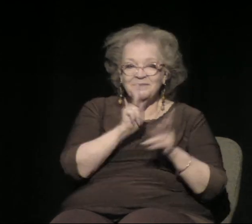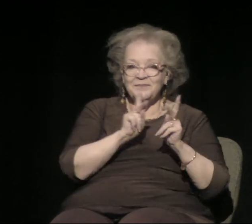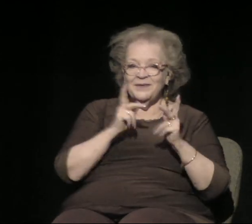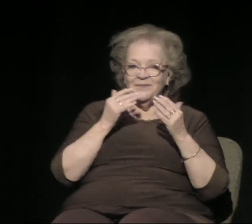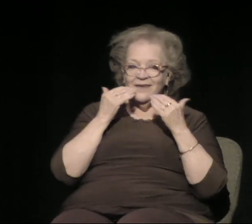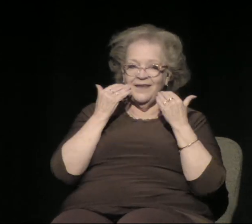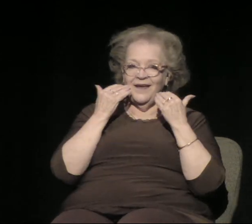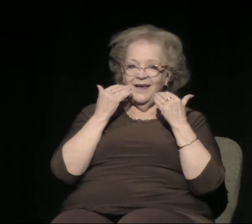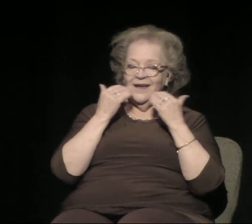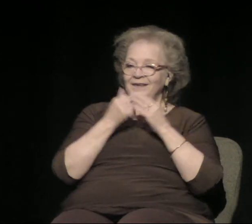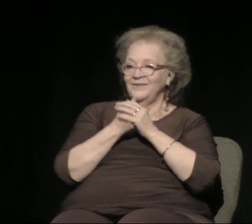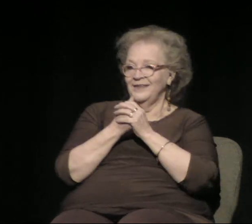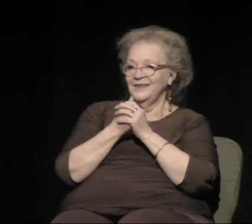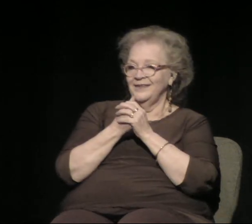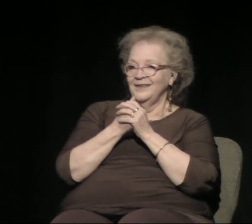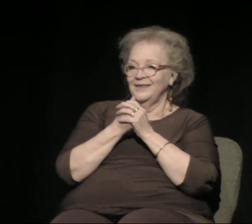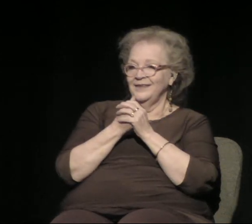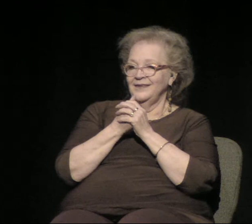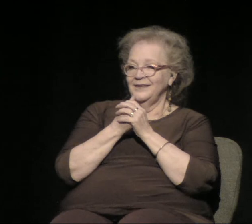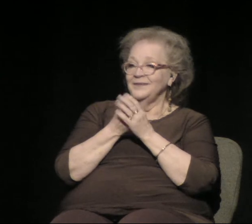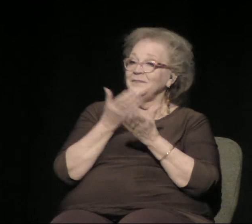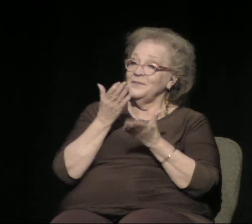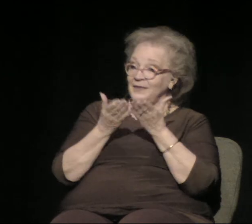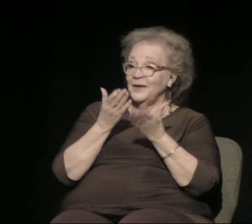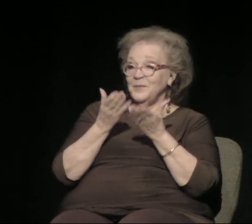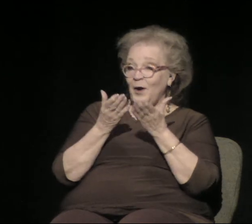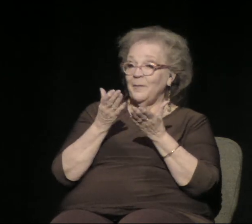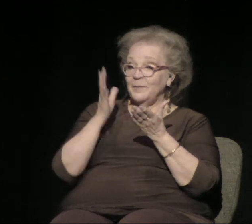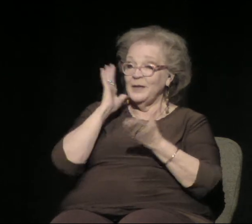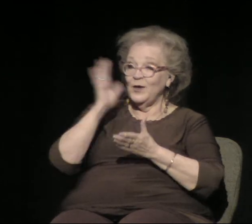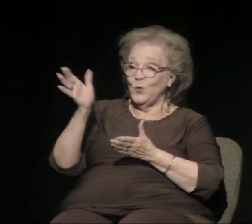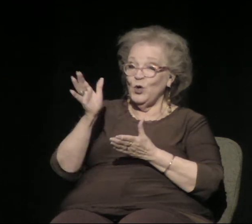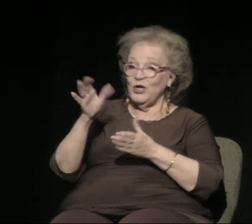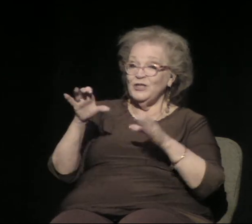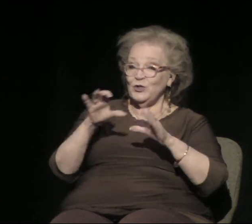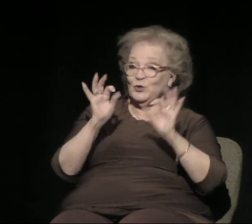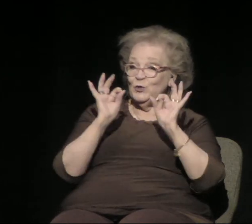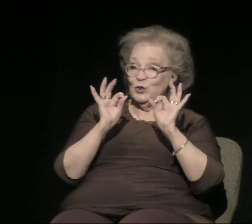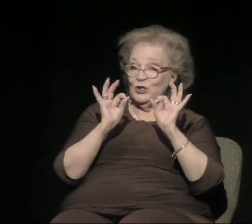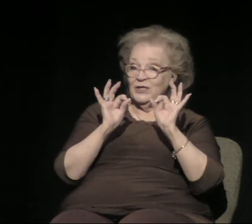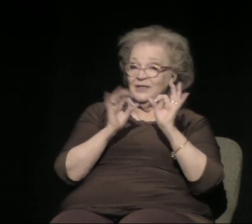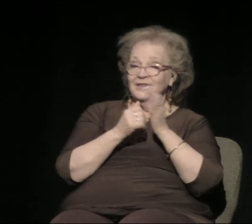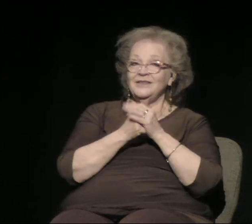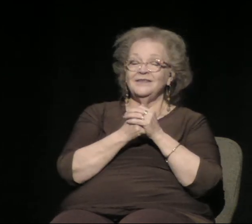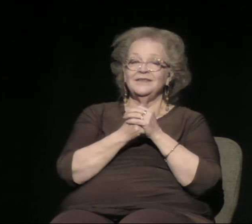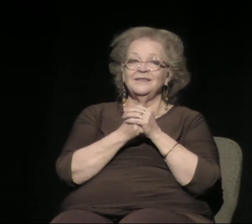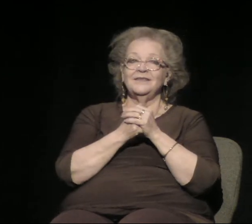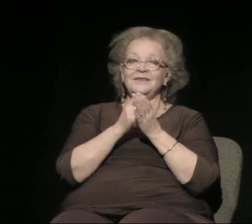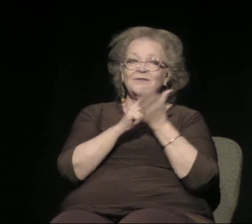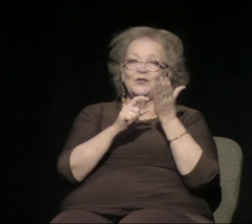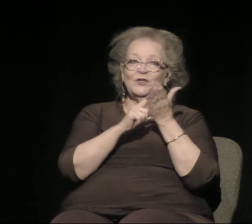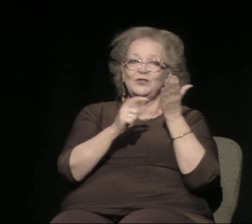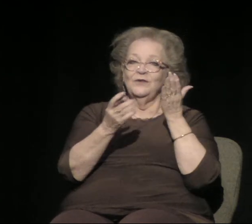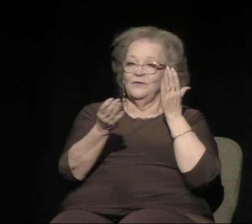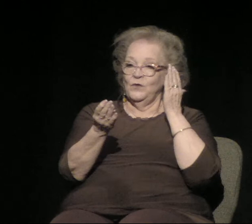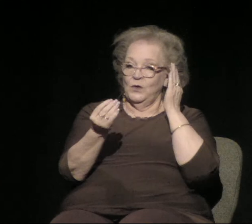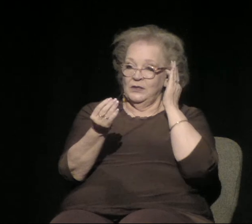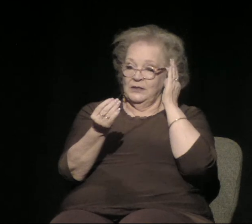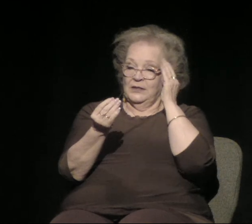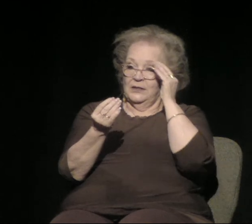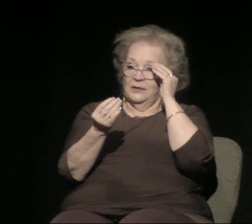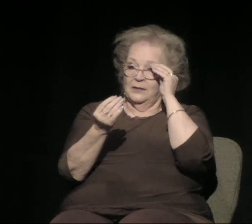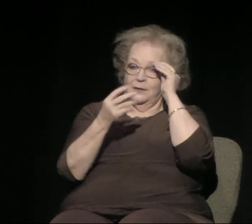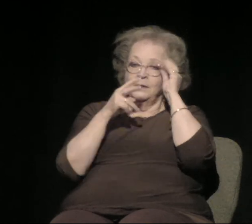I think that would be appropriate. And they probably hit their back handspring. Look at verse 14. Daniel's reading